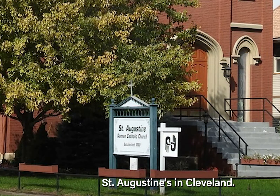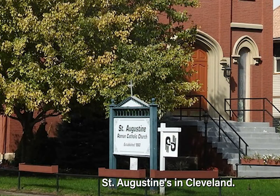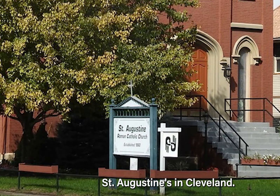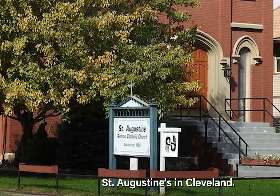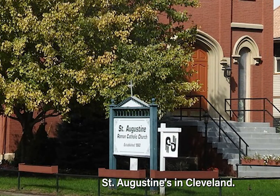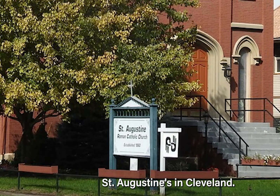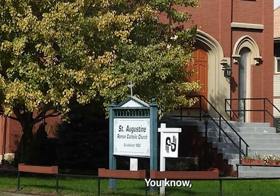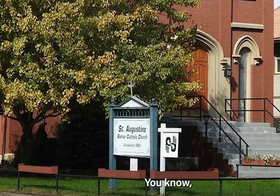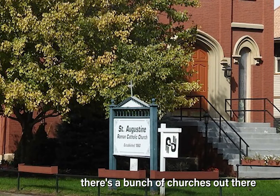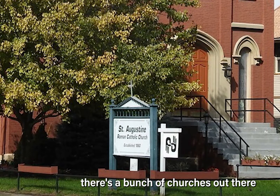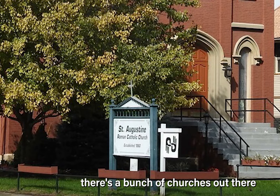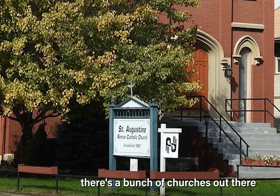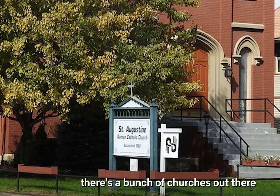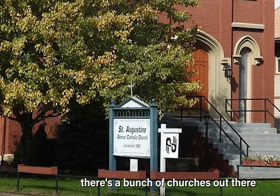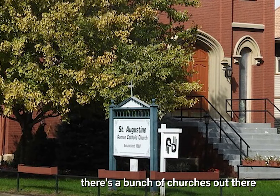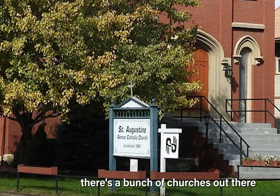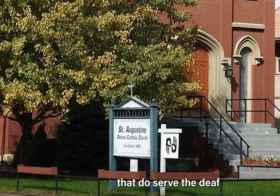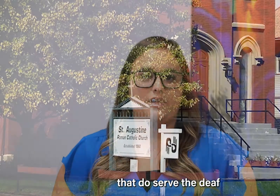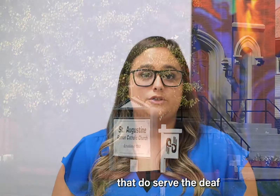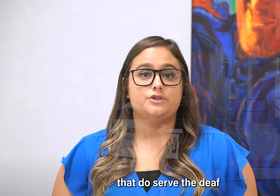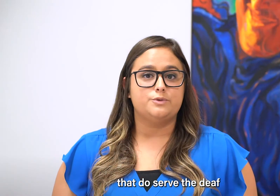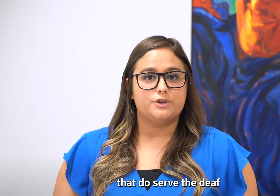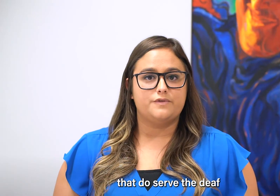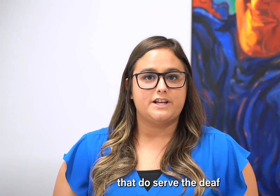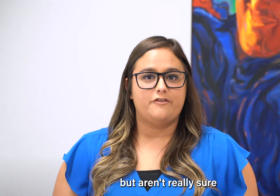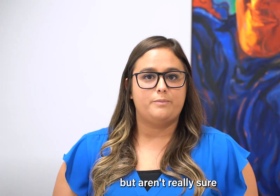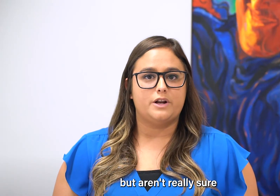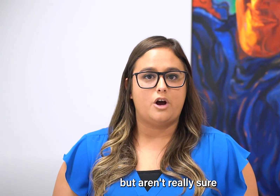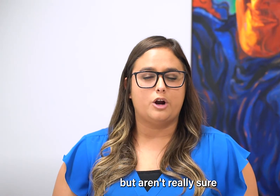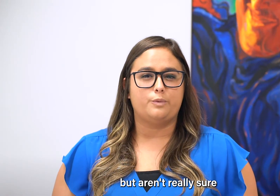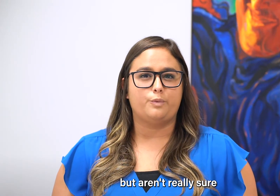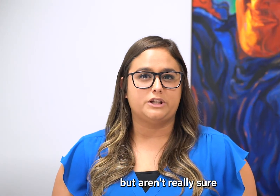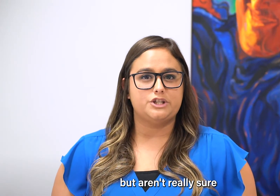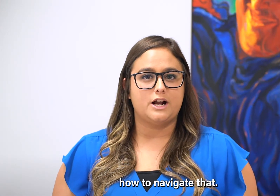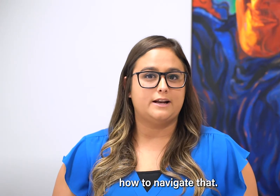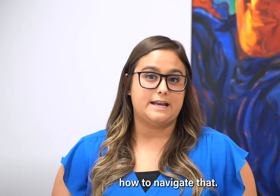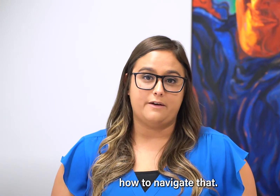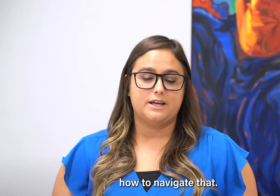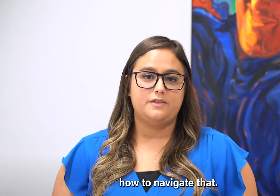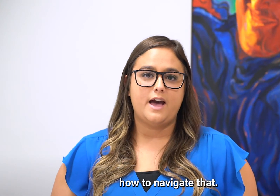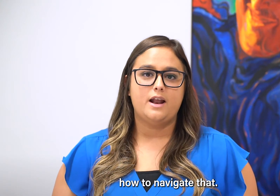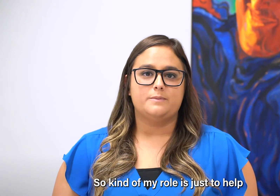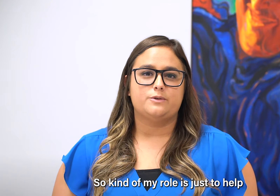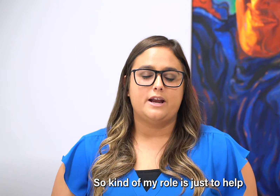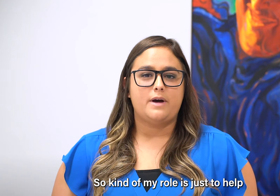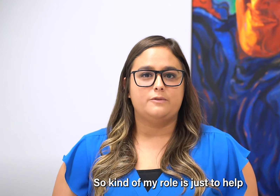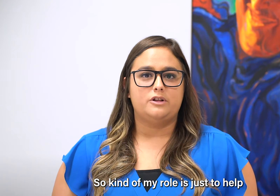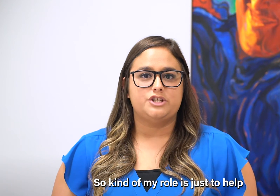in Cleveland. You know, there's a bunch of churches out there that do serve the deaf but aren't really sure how to navigate that. So kind of my role is